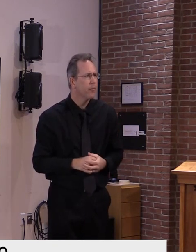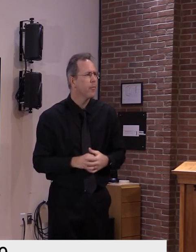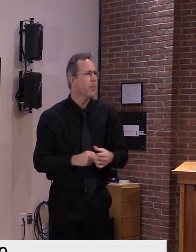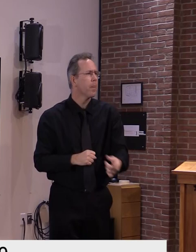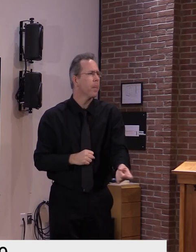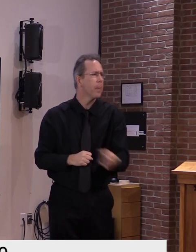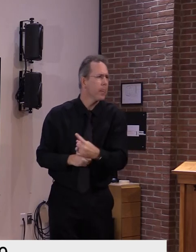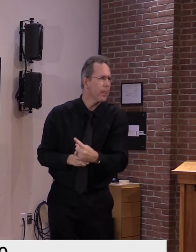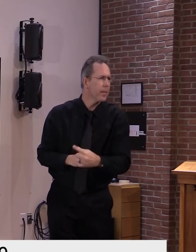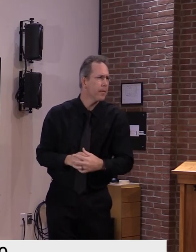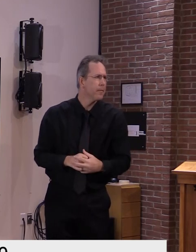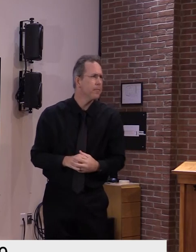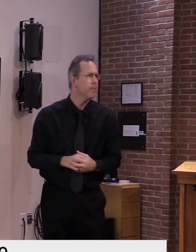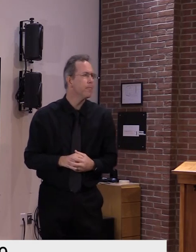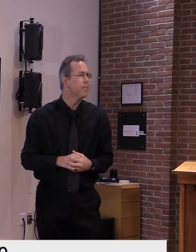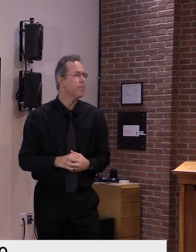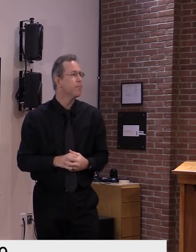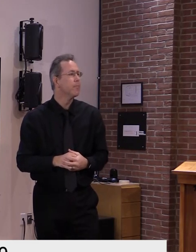question is,